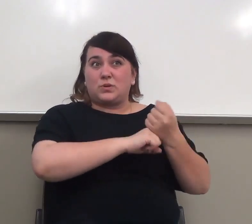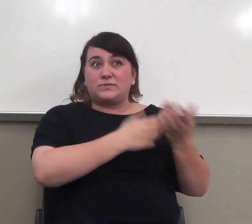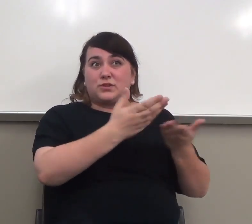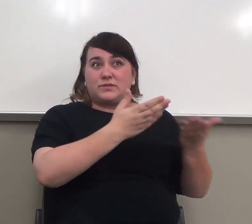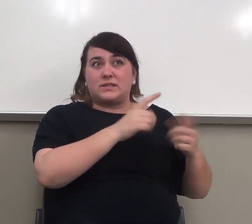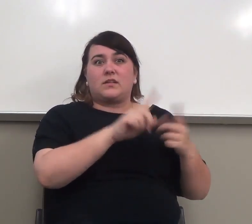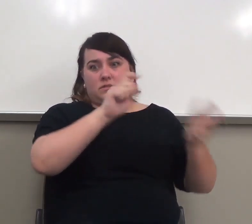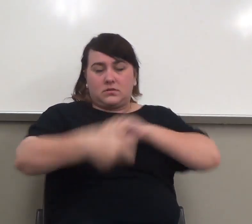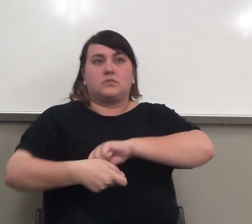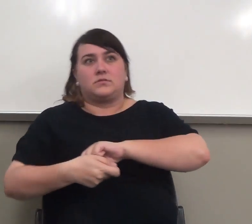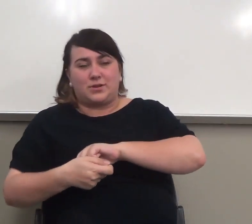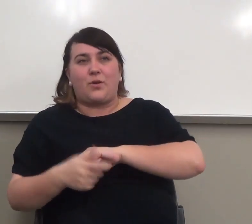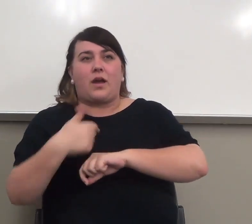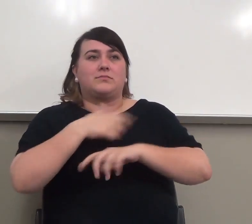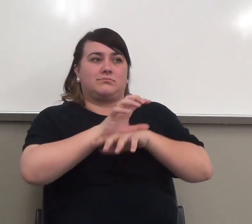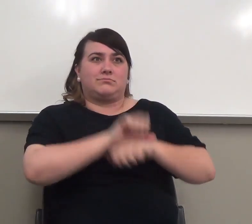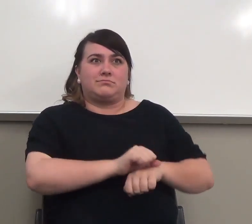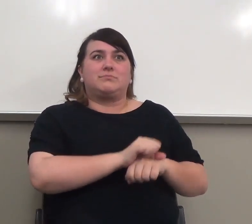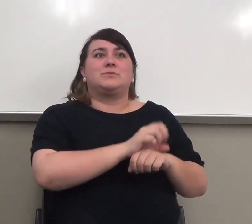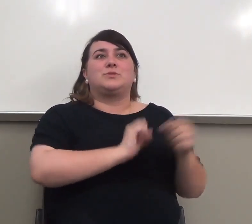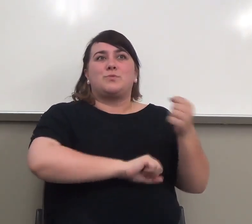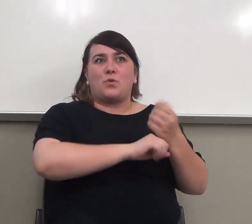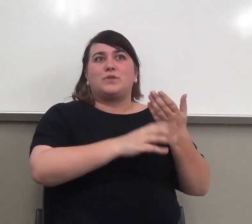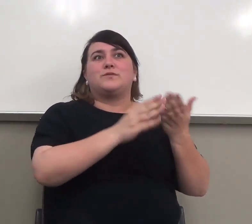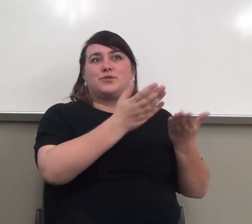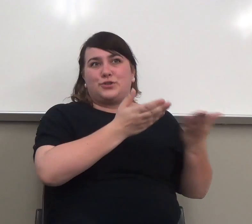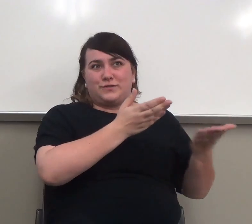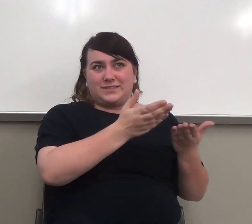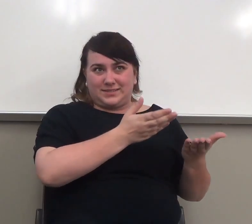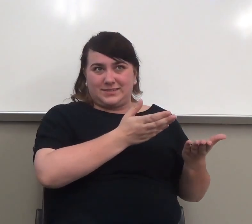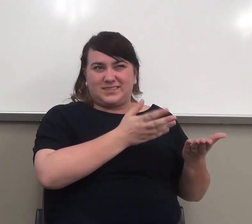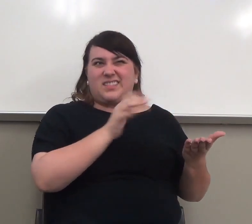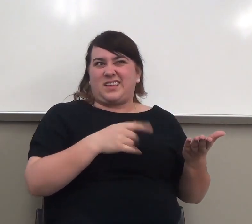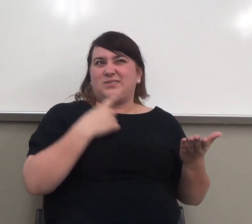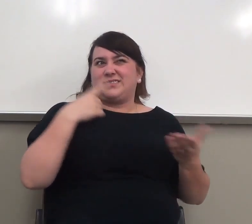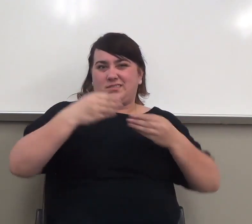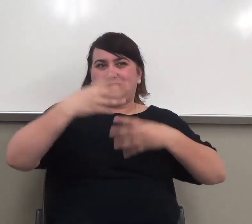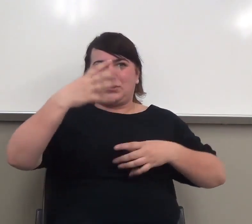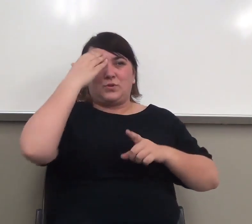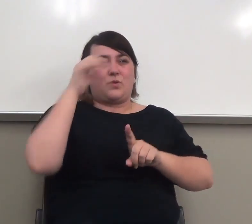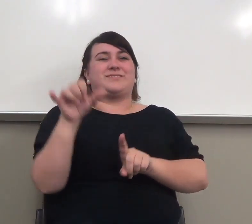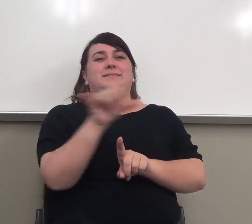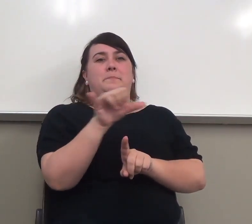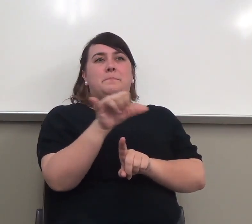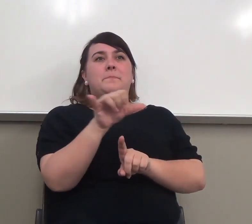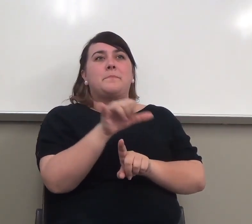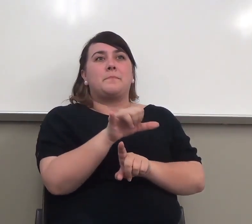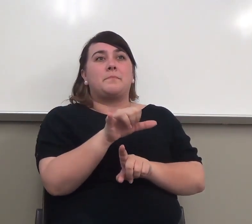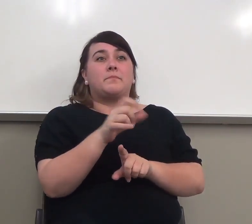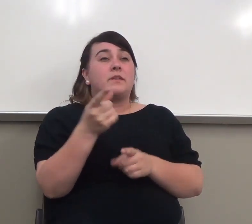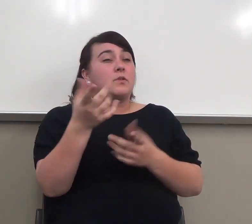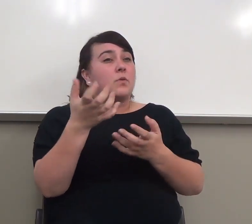for supportive services. I'm going to probably keep calling it supportive services. I've been here for 25 years, and all that time it's